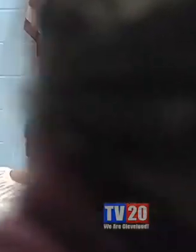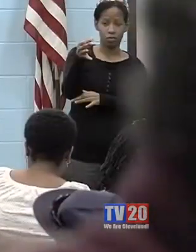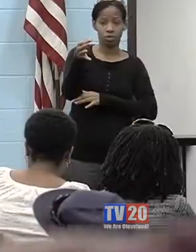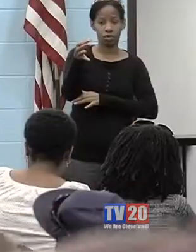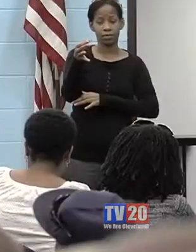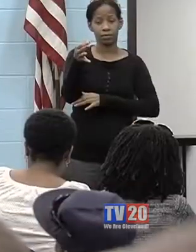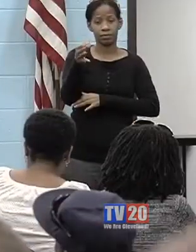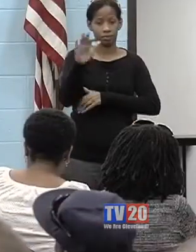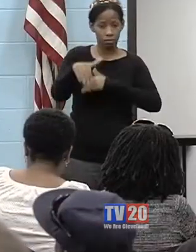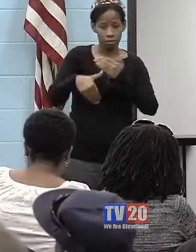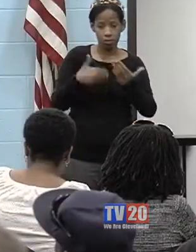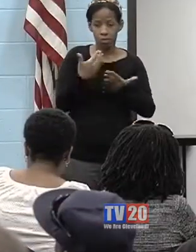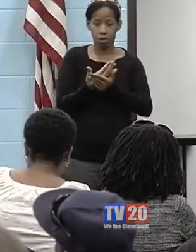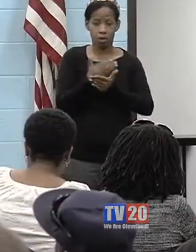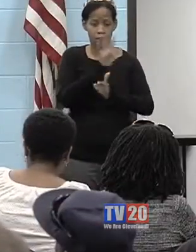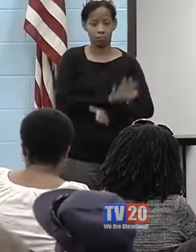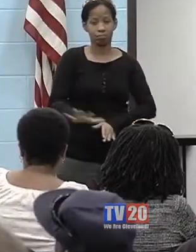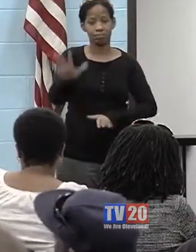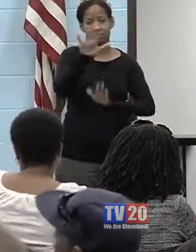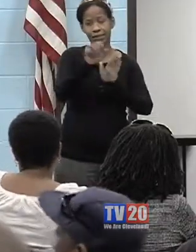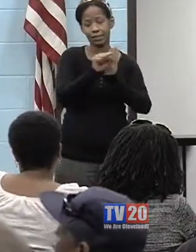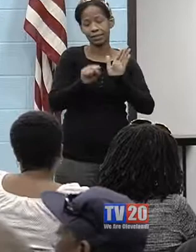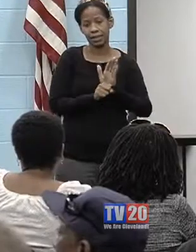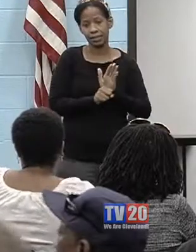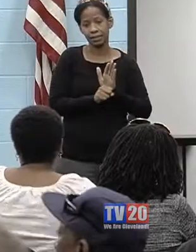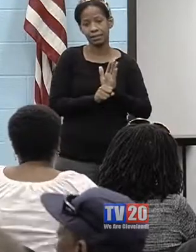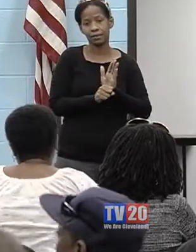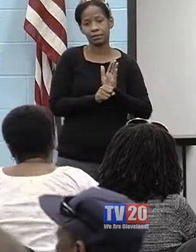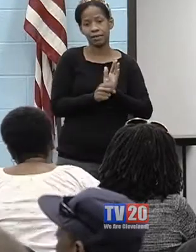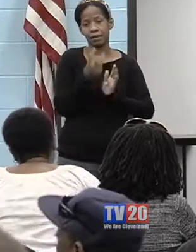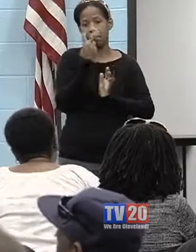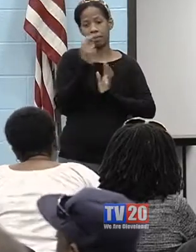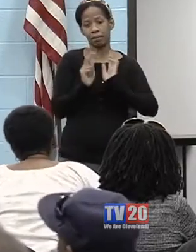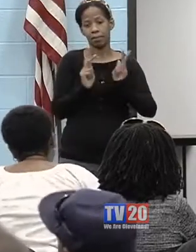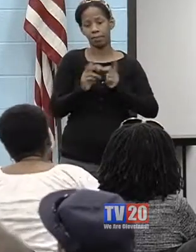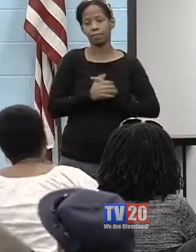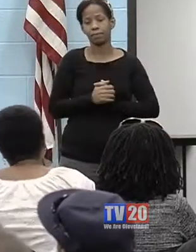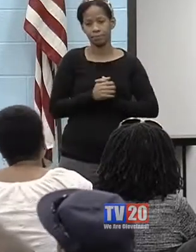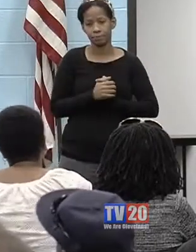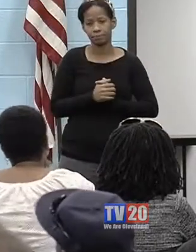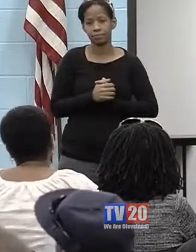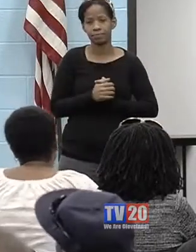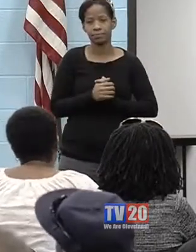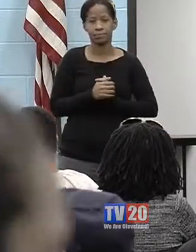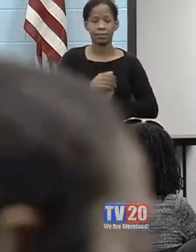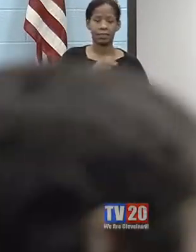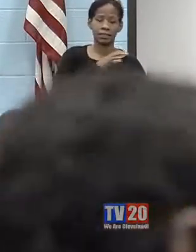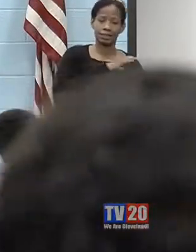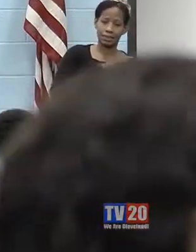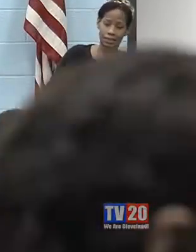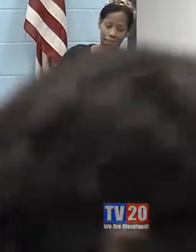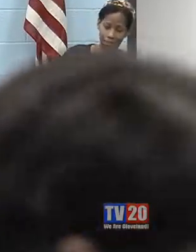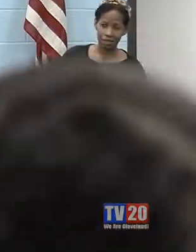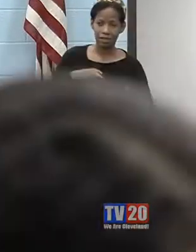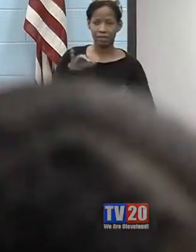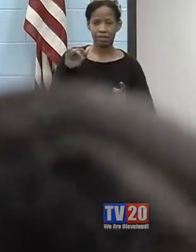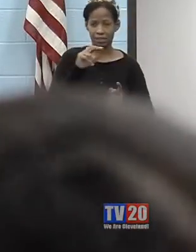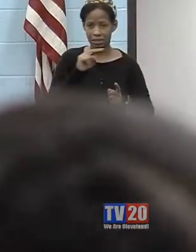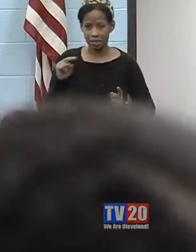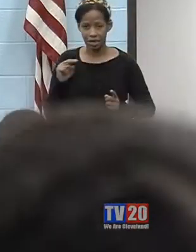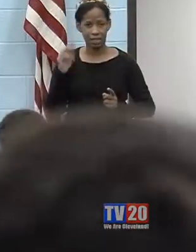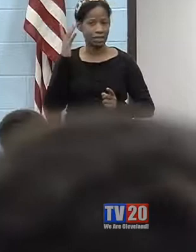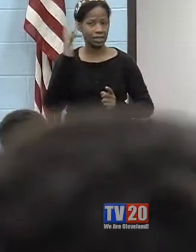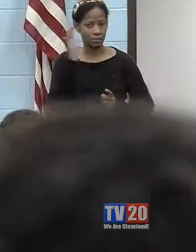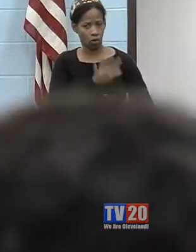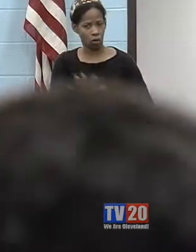and all of the constituents, blind and visually impaired people, whether they live in Cleveland, Cincinnati, Indianapolis, California,